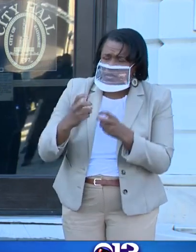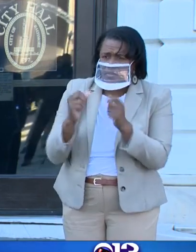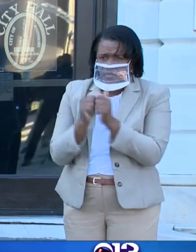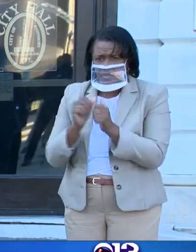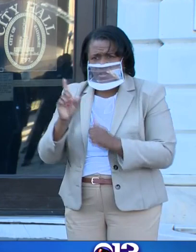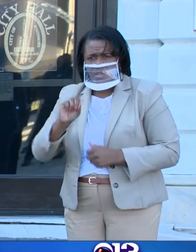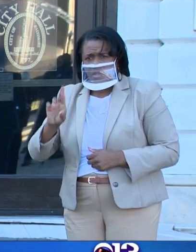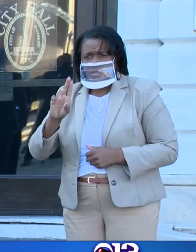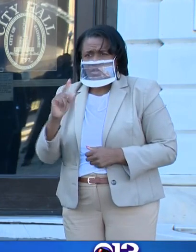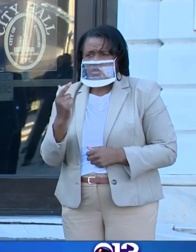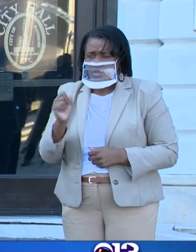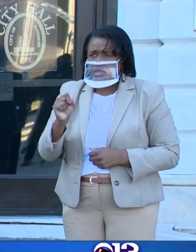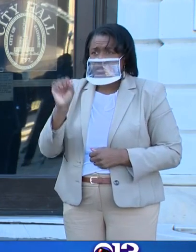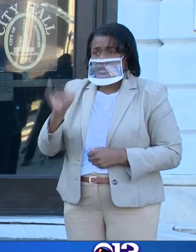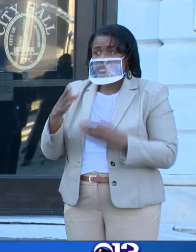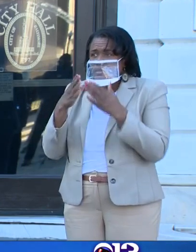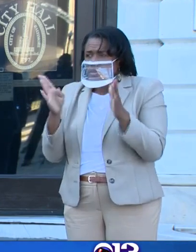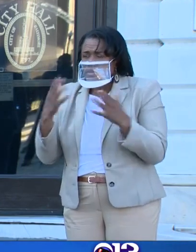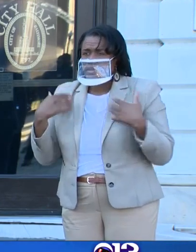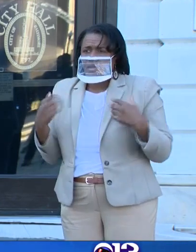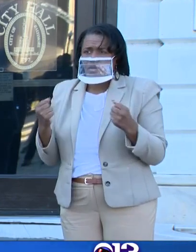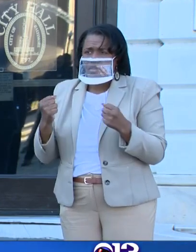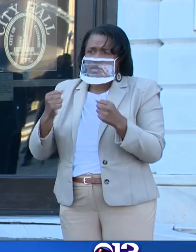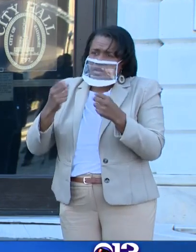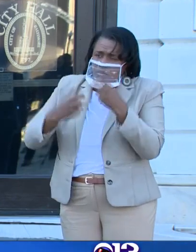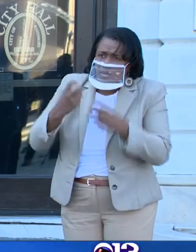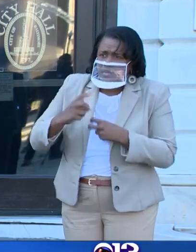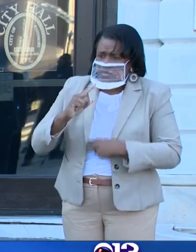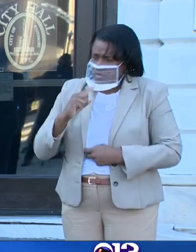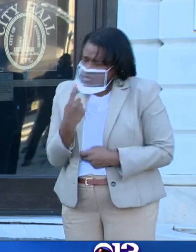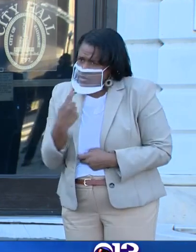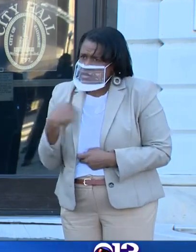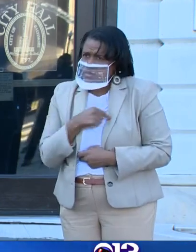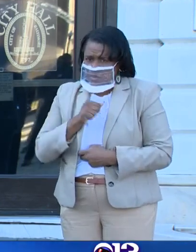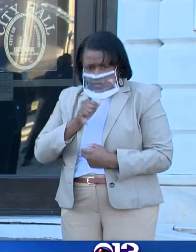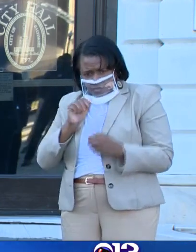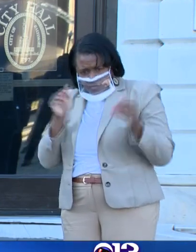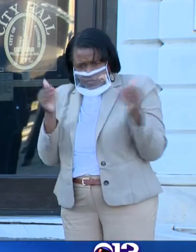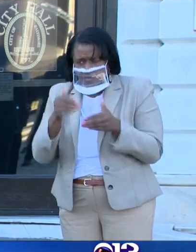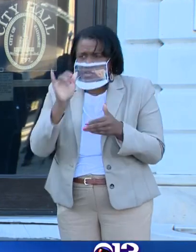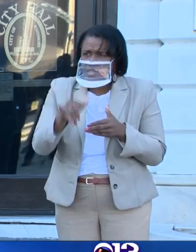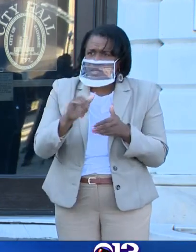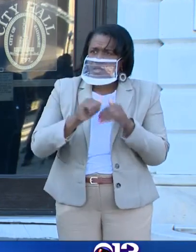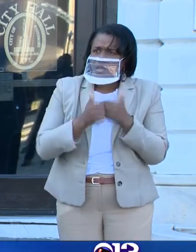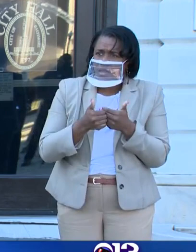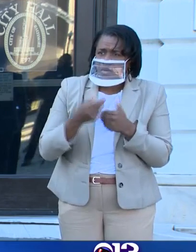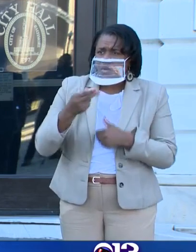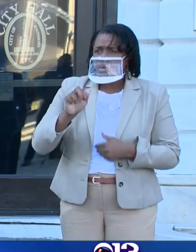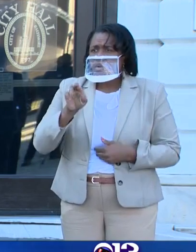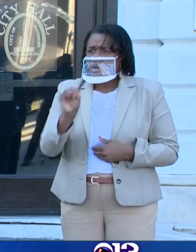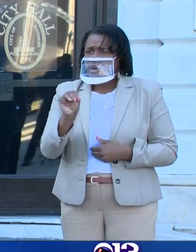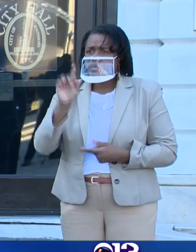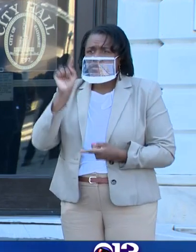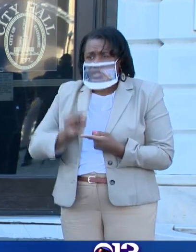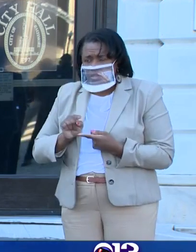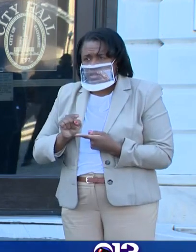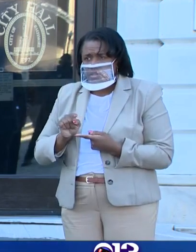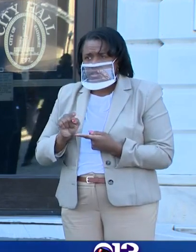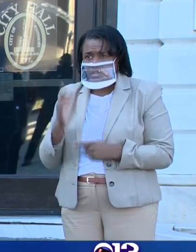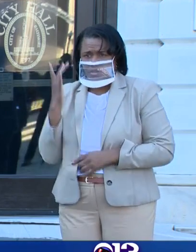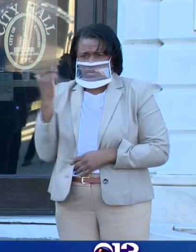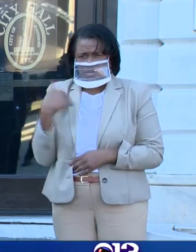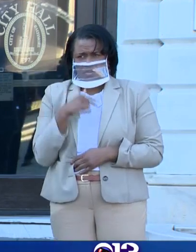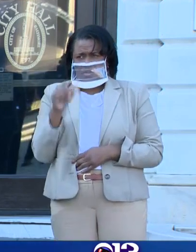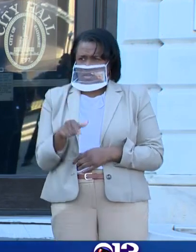public health crisis that it is and focus on it through a approach of harm reduction, because we